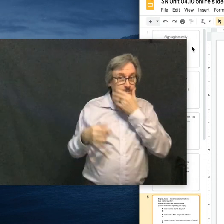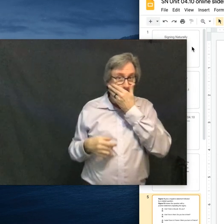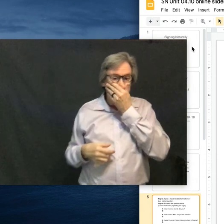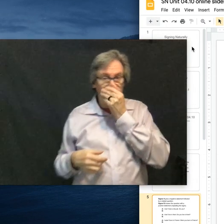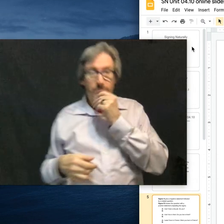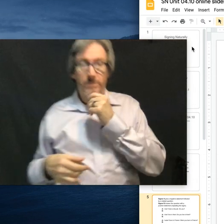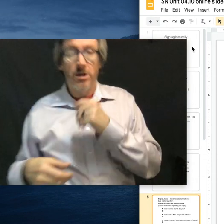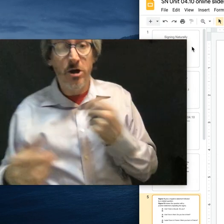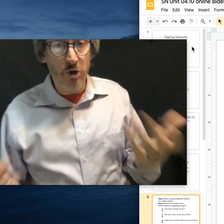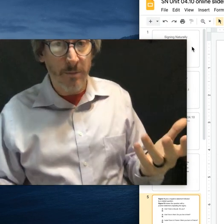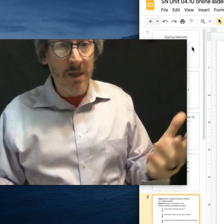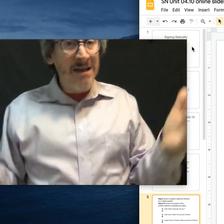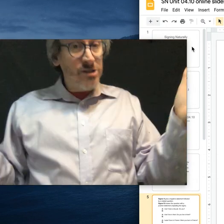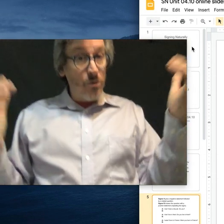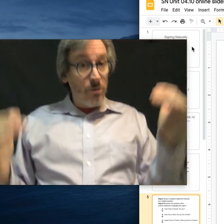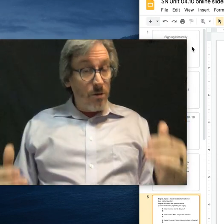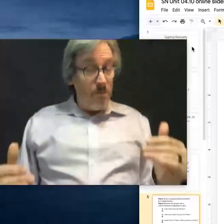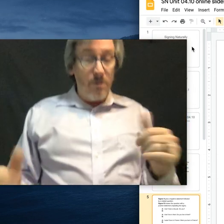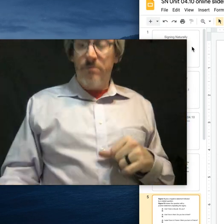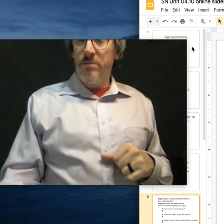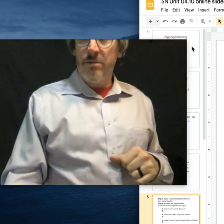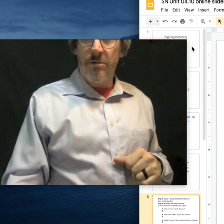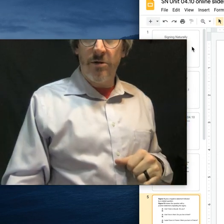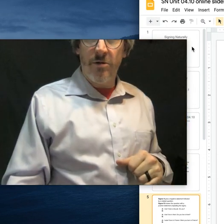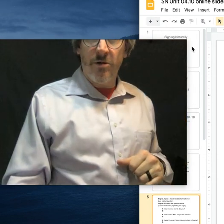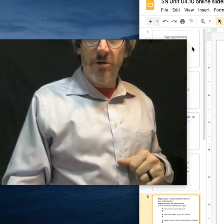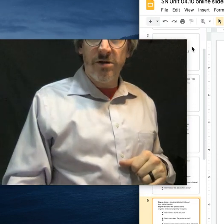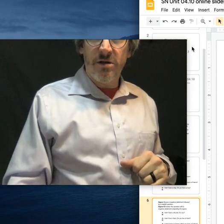Right. Cool. So,